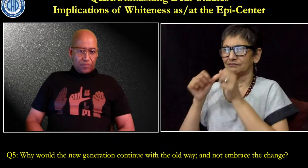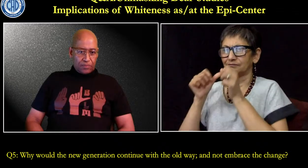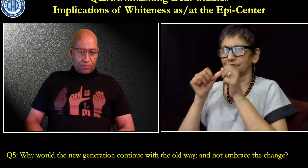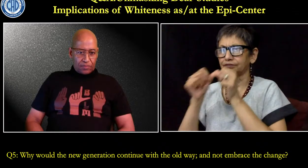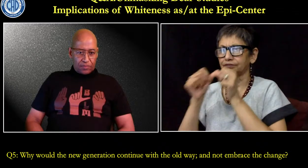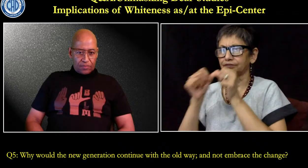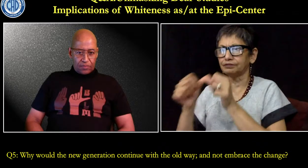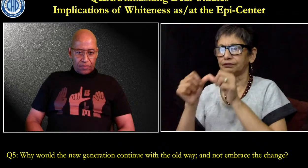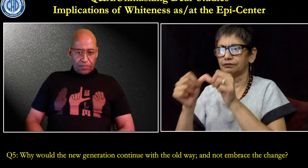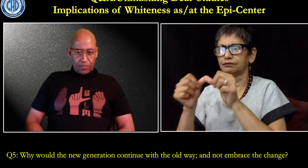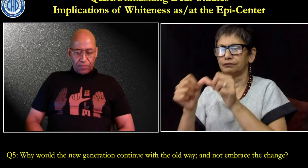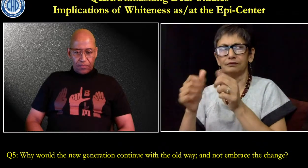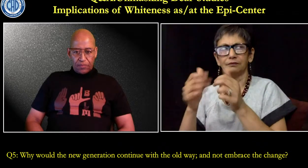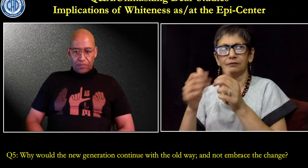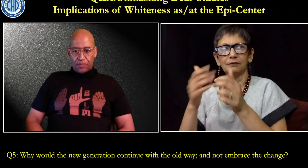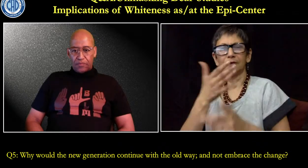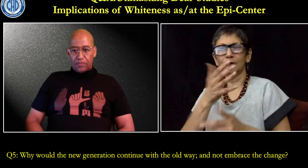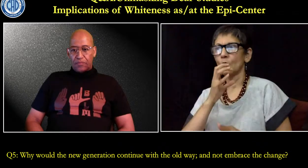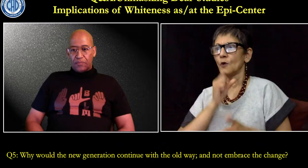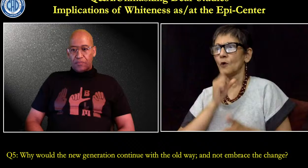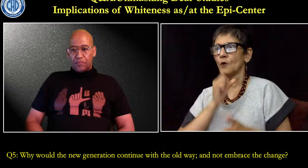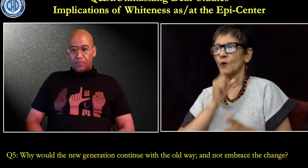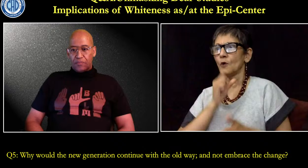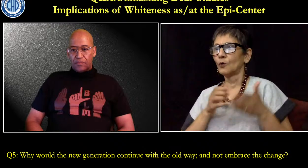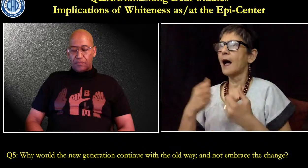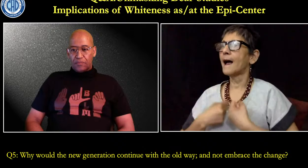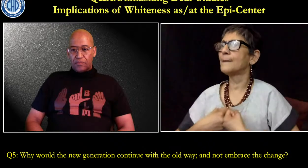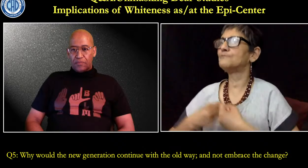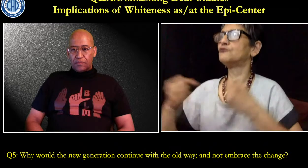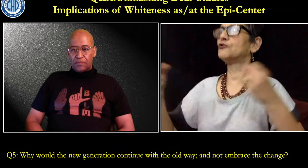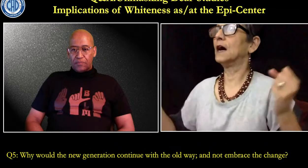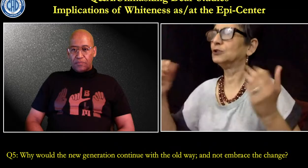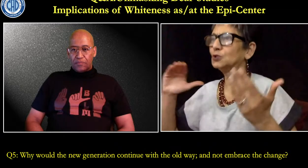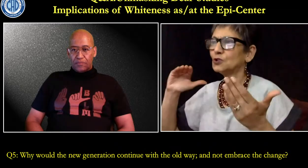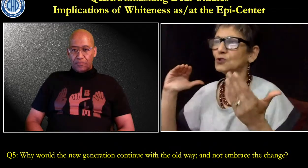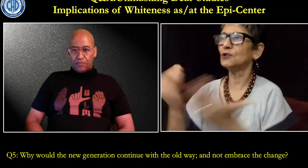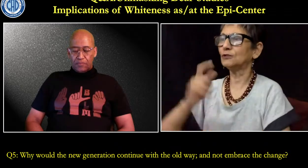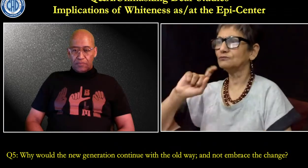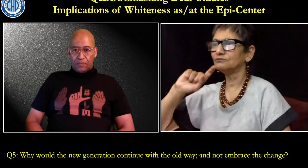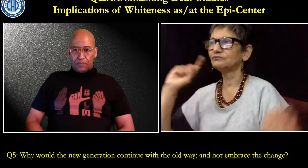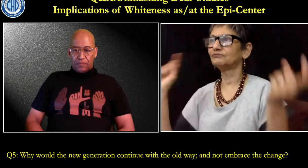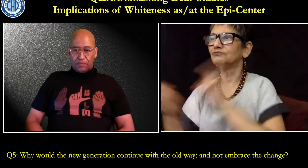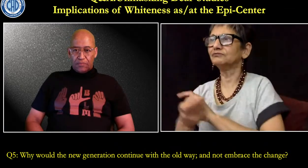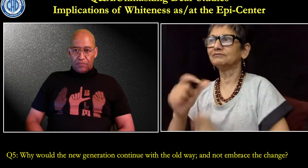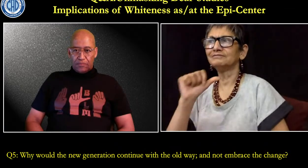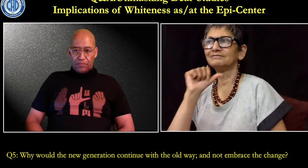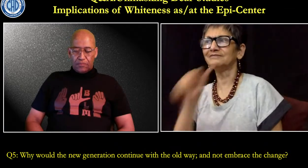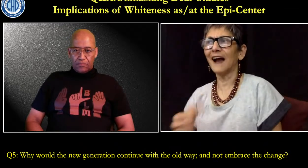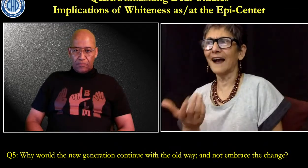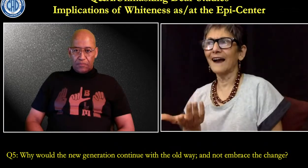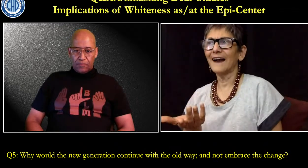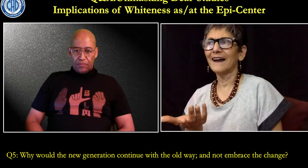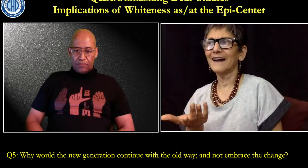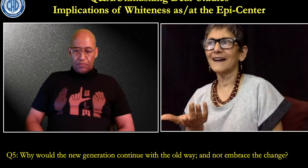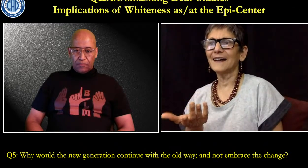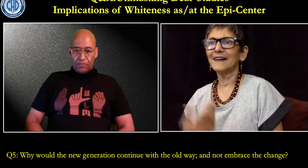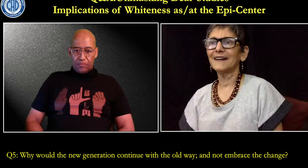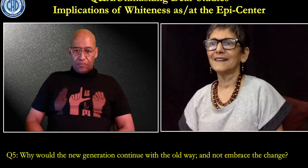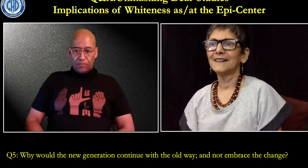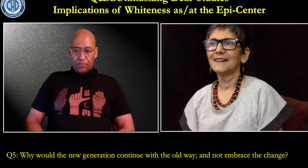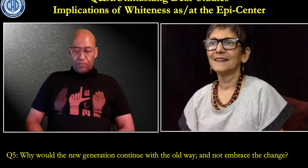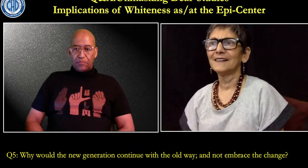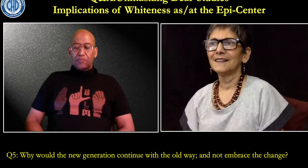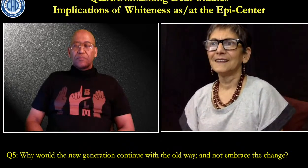so why would the new generation continue with the old ways and not